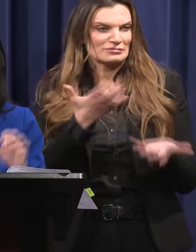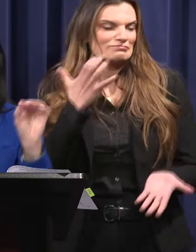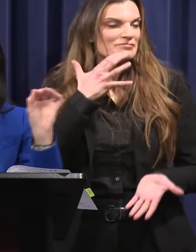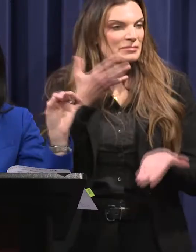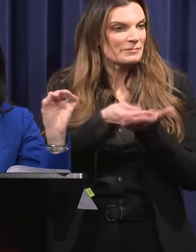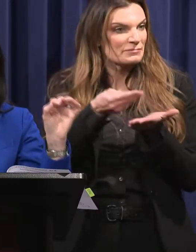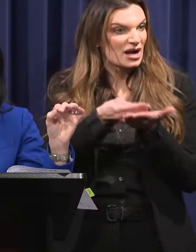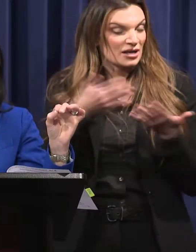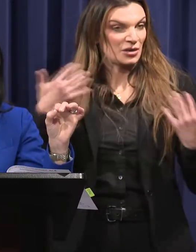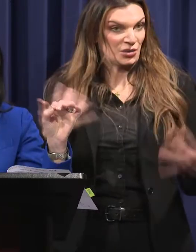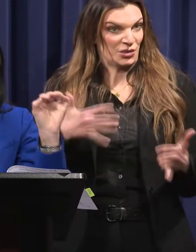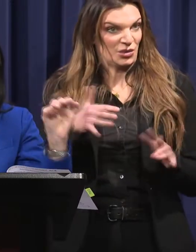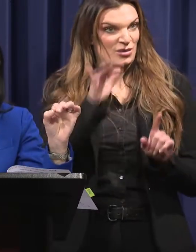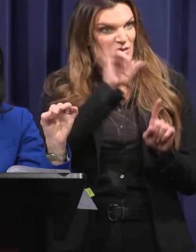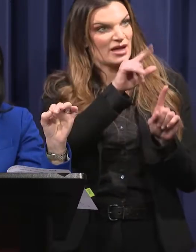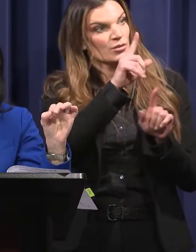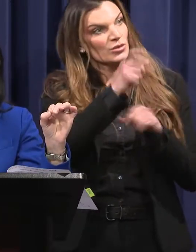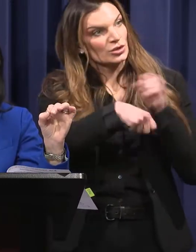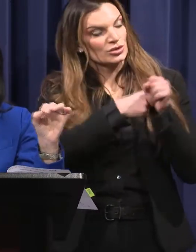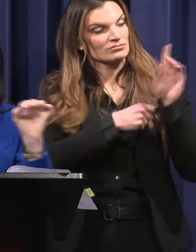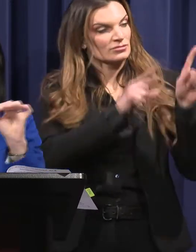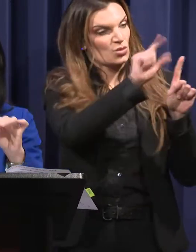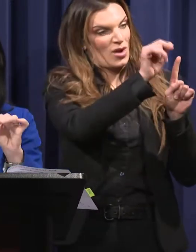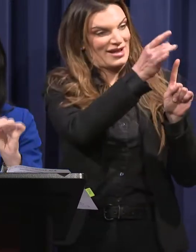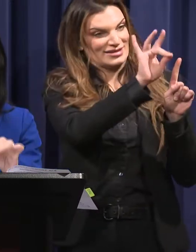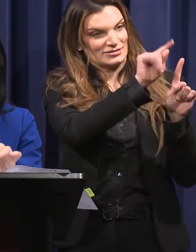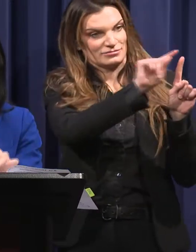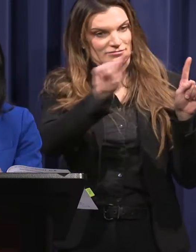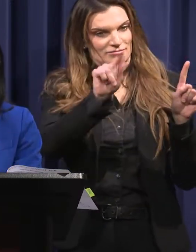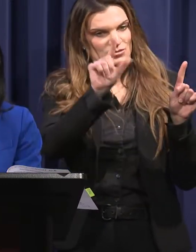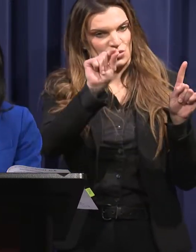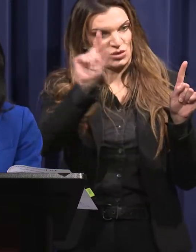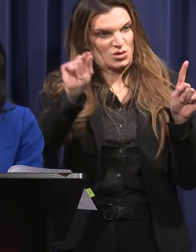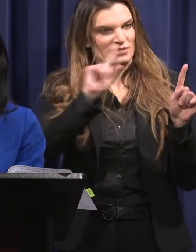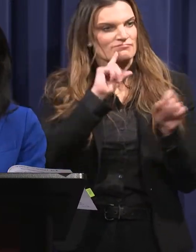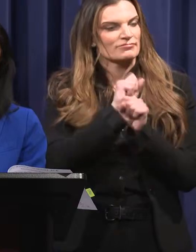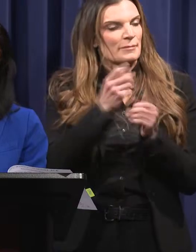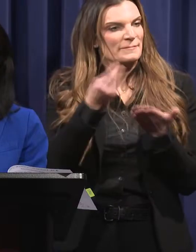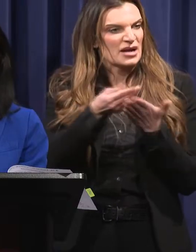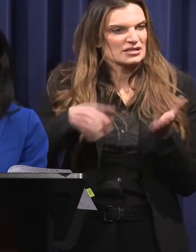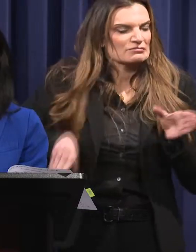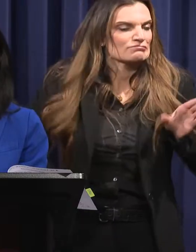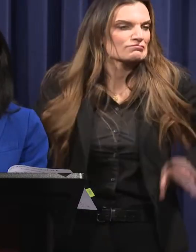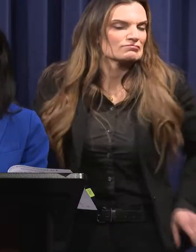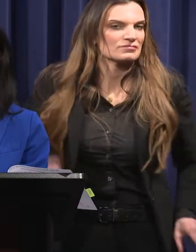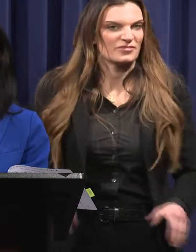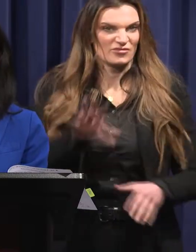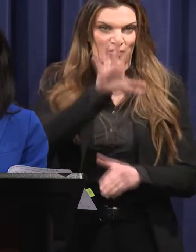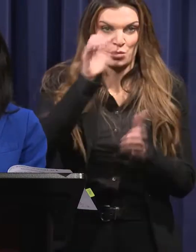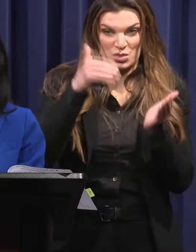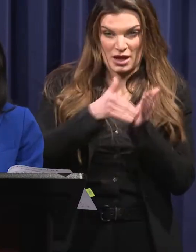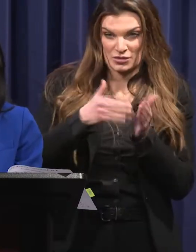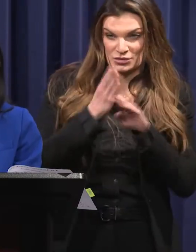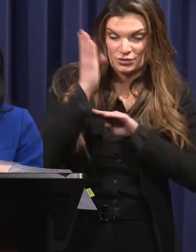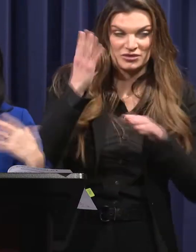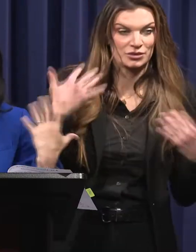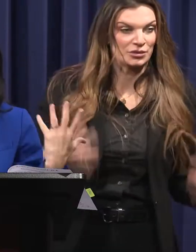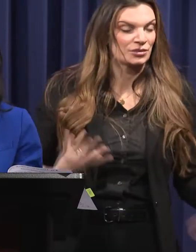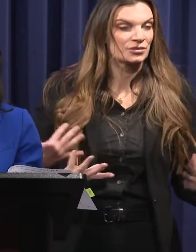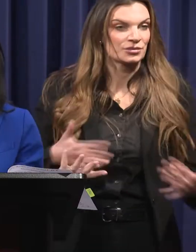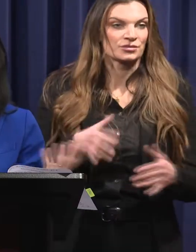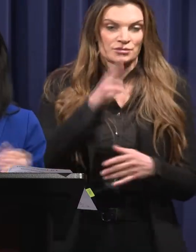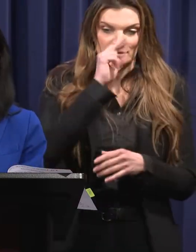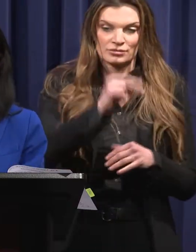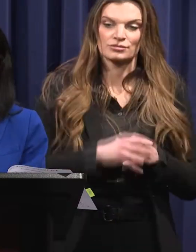$525,000 just from the years 2018 to 2020. And this is important to note because at the same time,